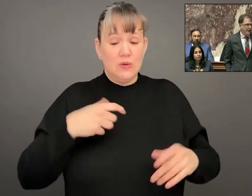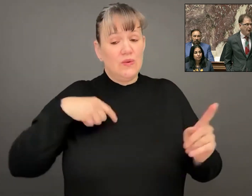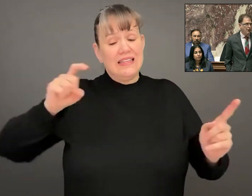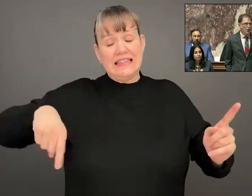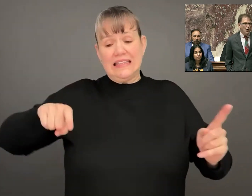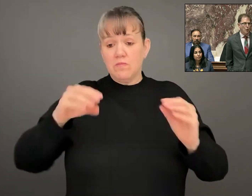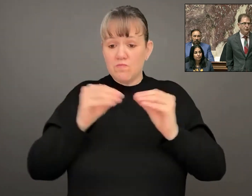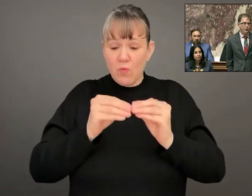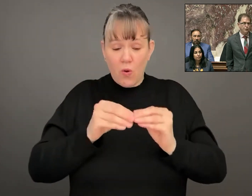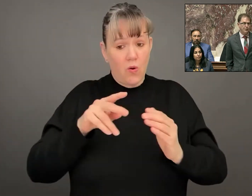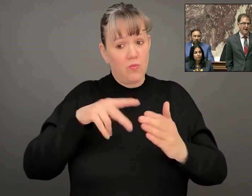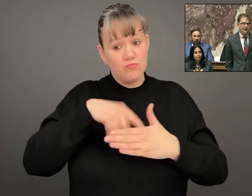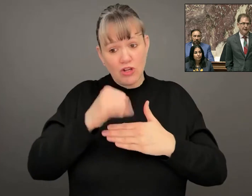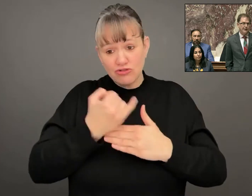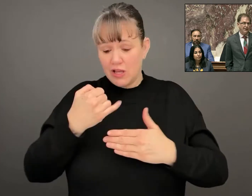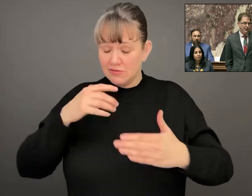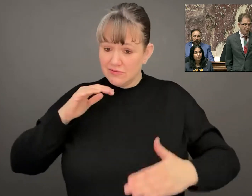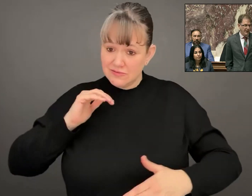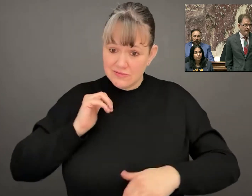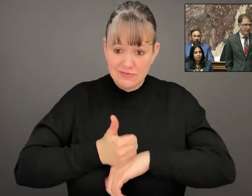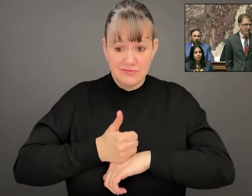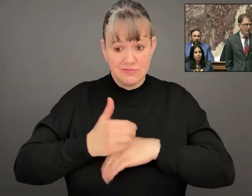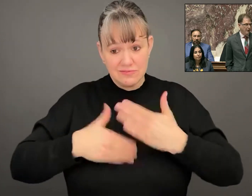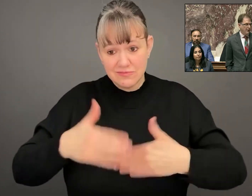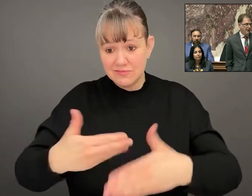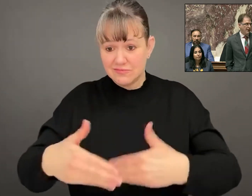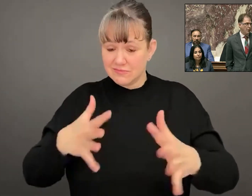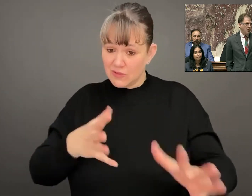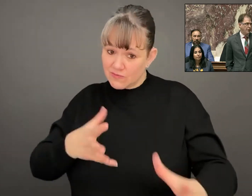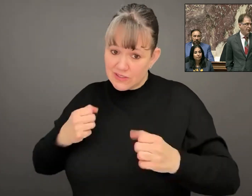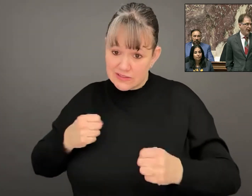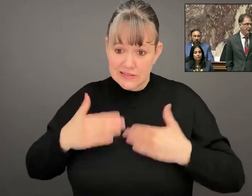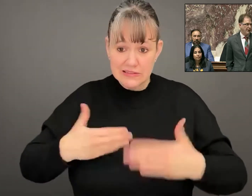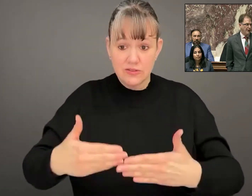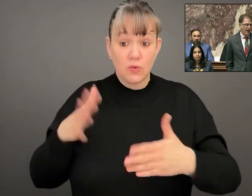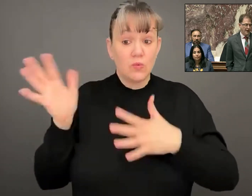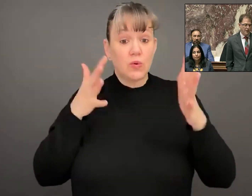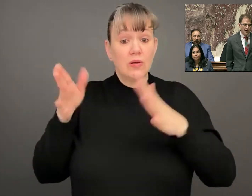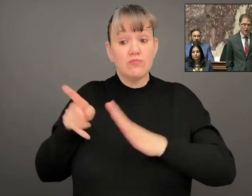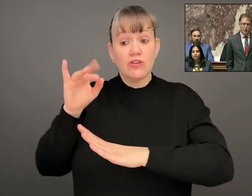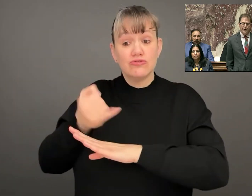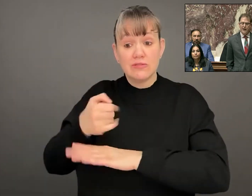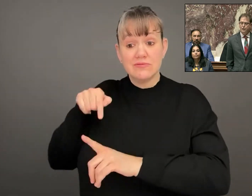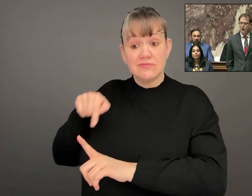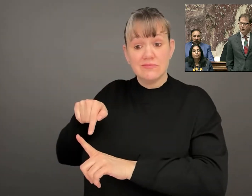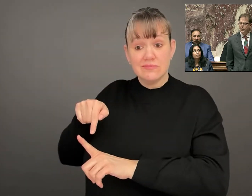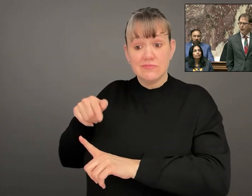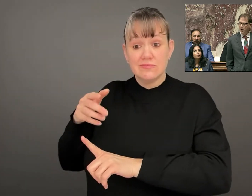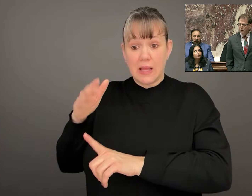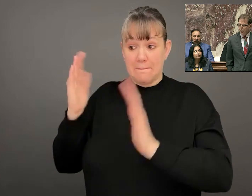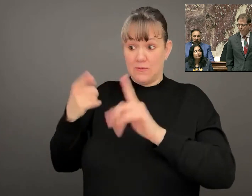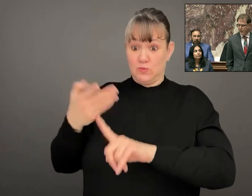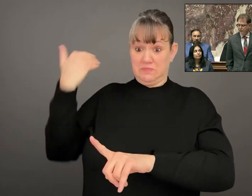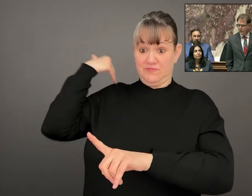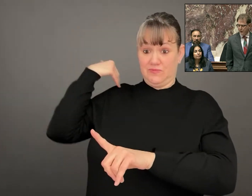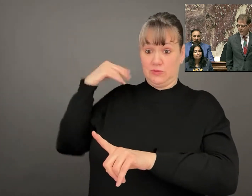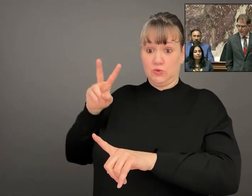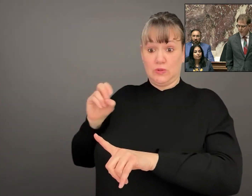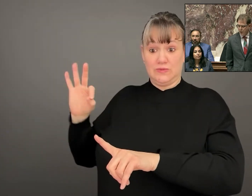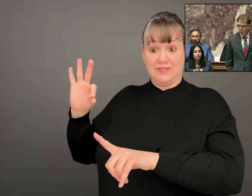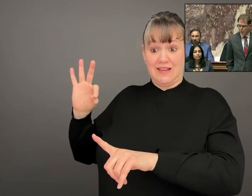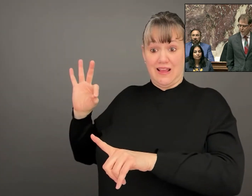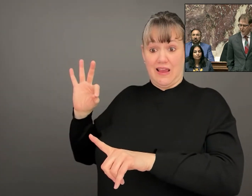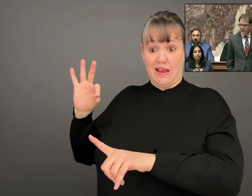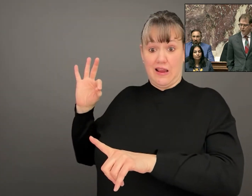Honourable Speaker, which are dramatically less expensive than they were in 2009, create jobs all over British